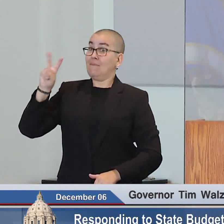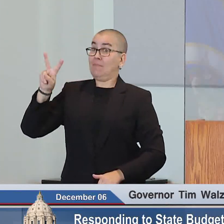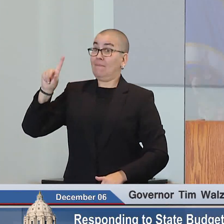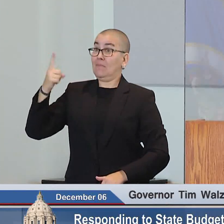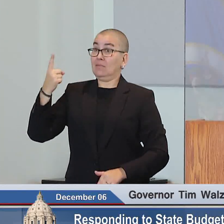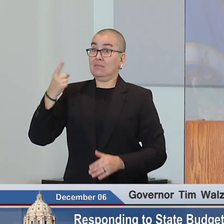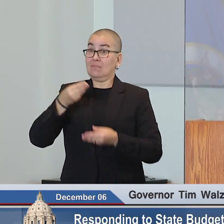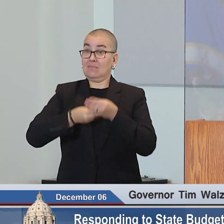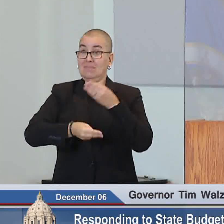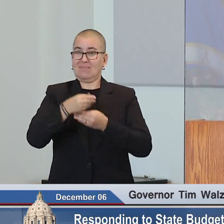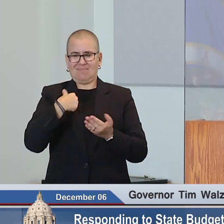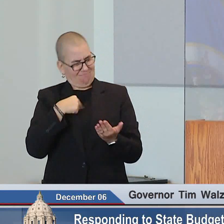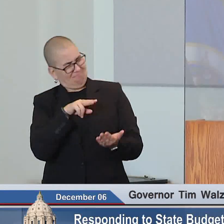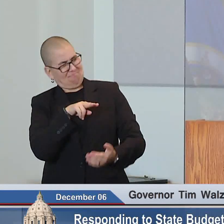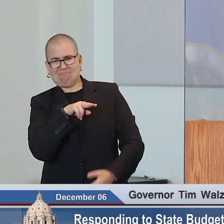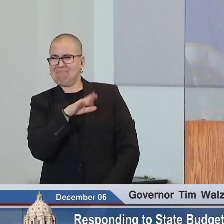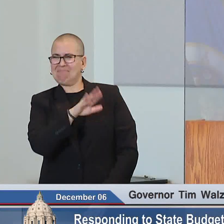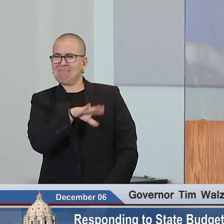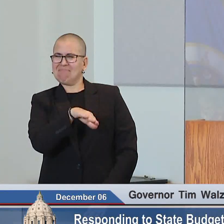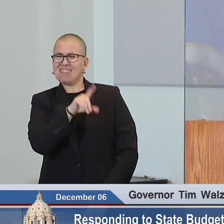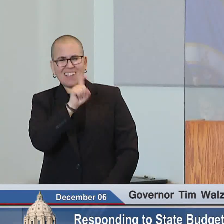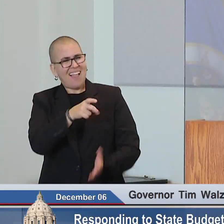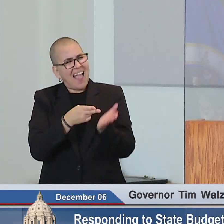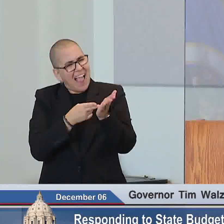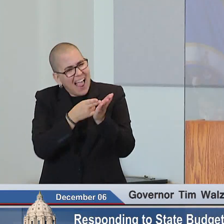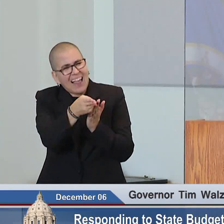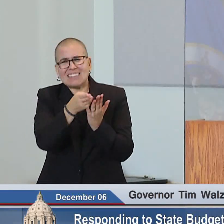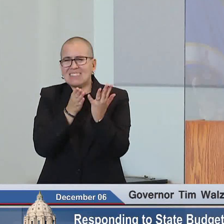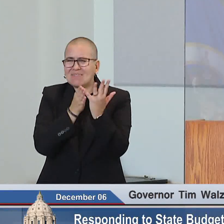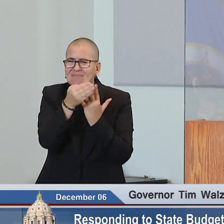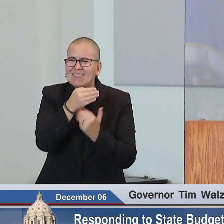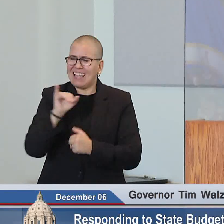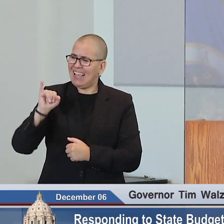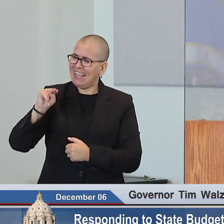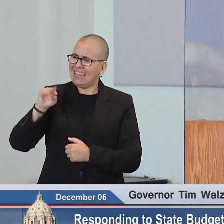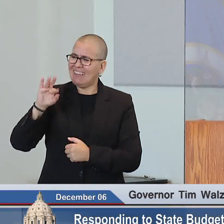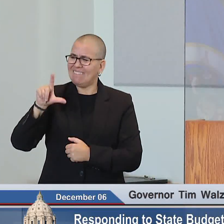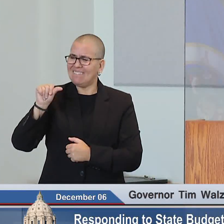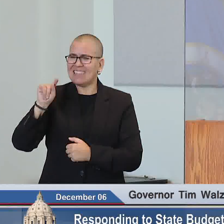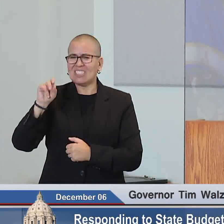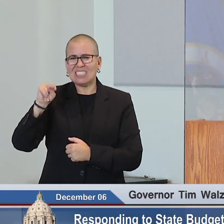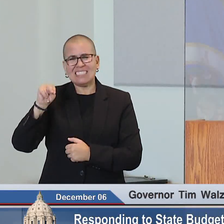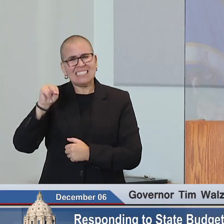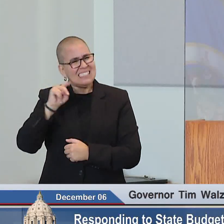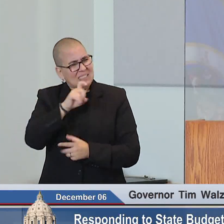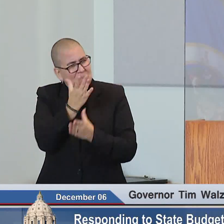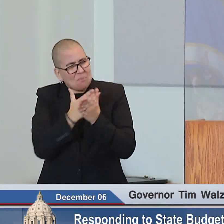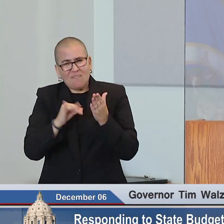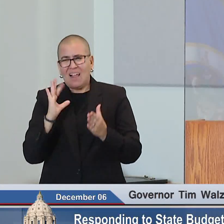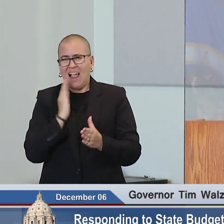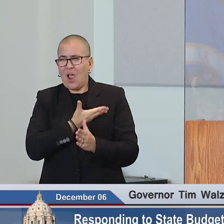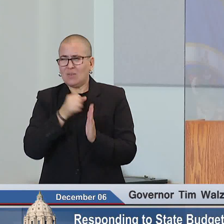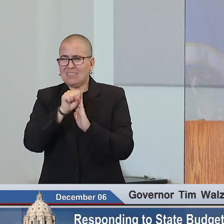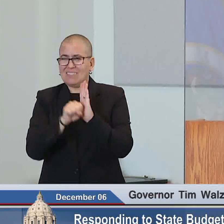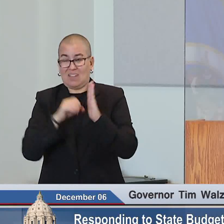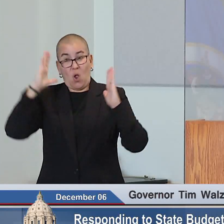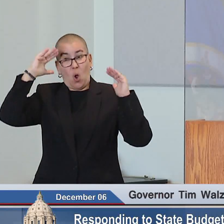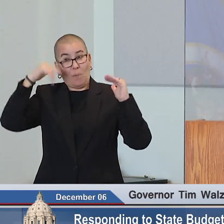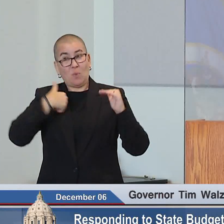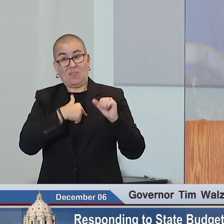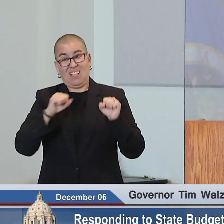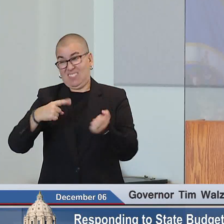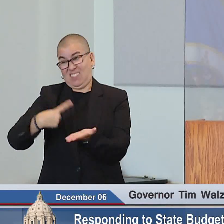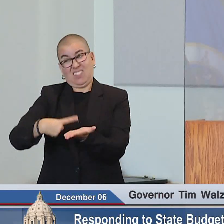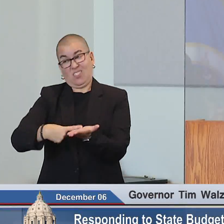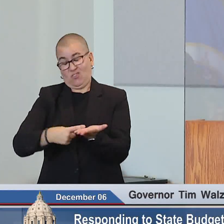the need to start addressing honestly around inflationary costs in state budgets, and I hope that's a topic that we can bring up. And I would close before I get